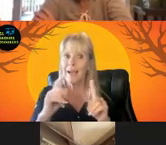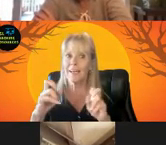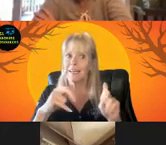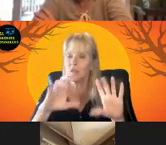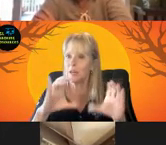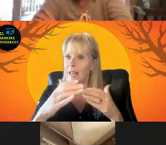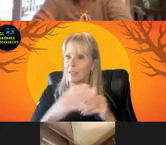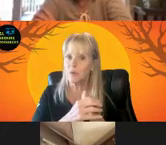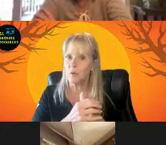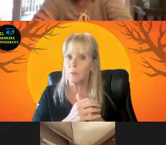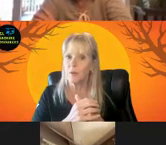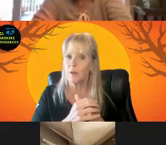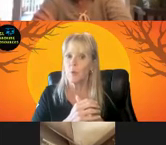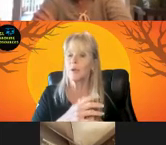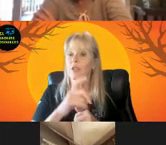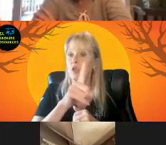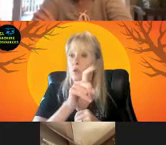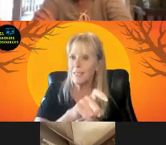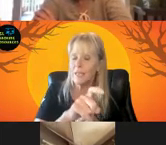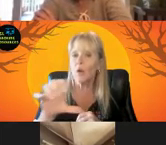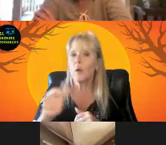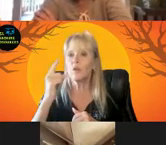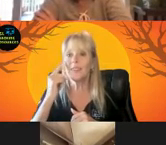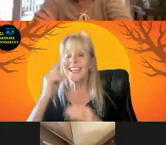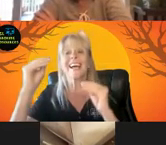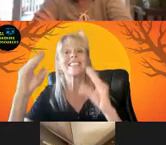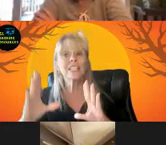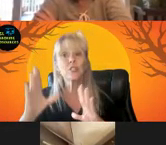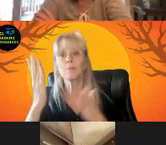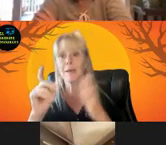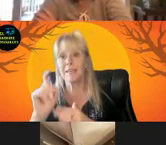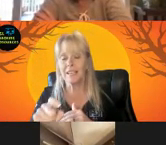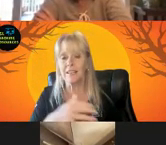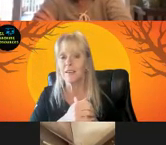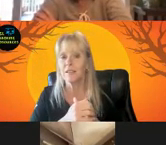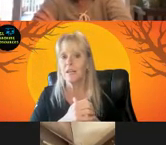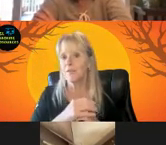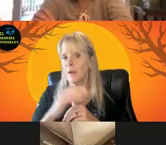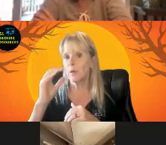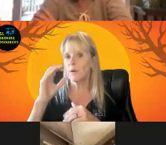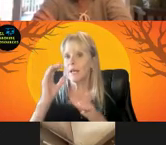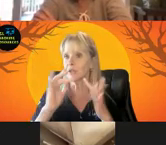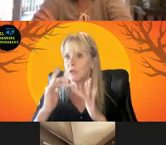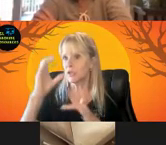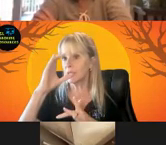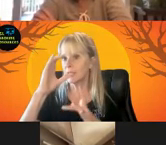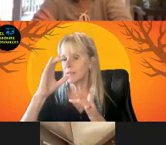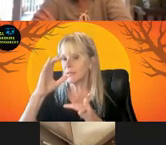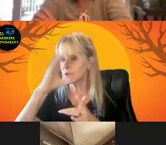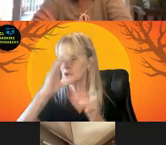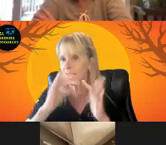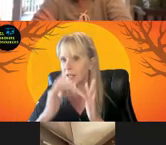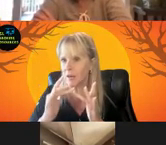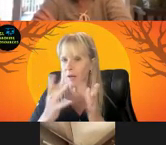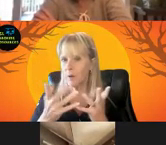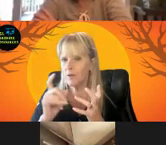went back to the classroom, what do you need, or what do you think a teacher maybe need if they were like searching